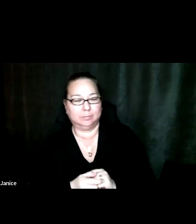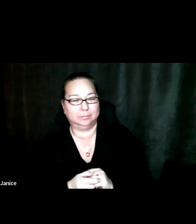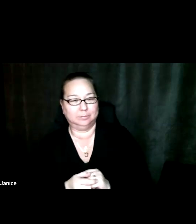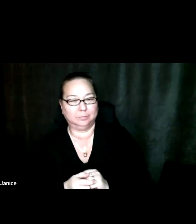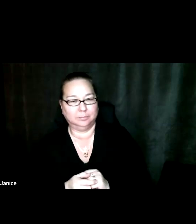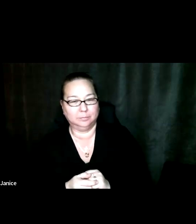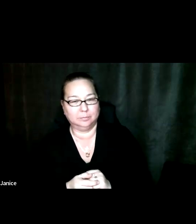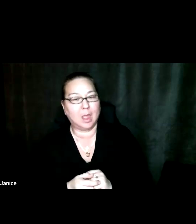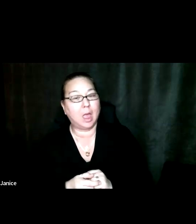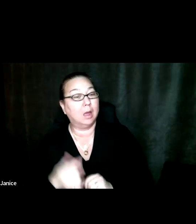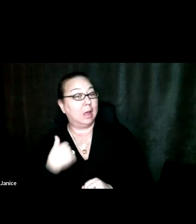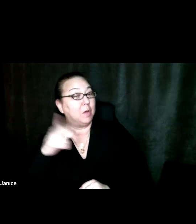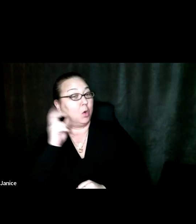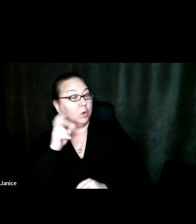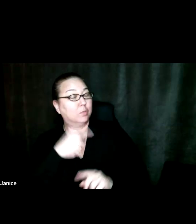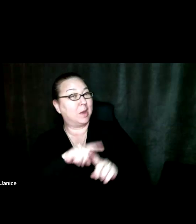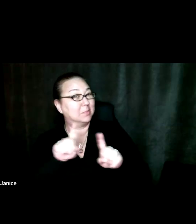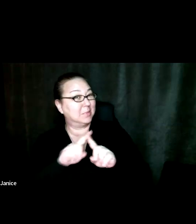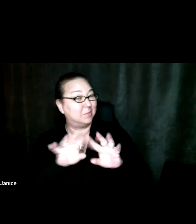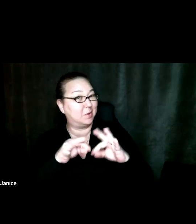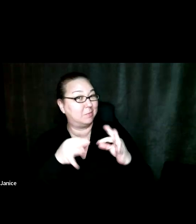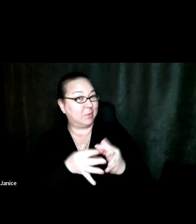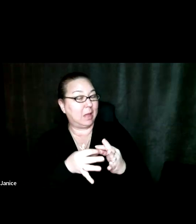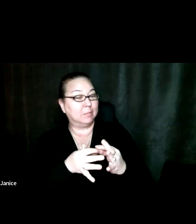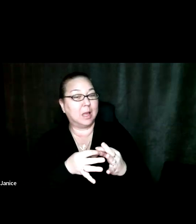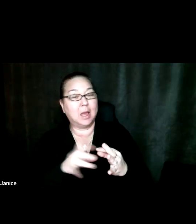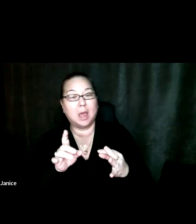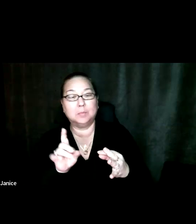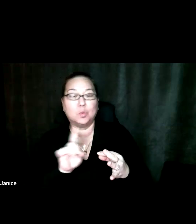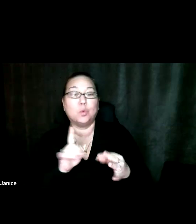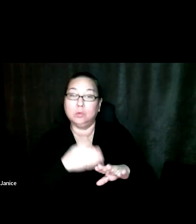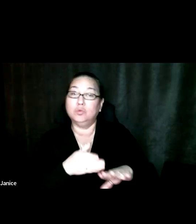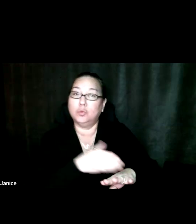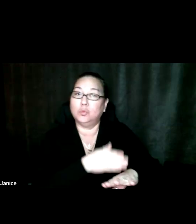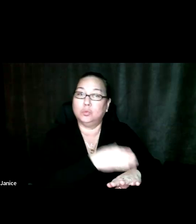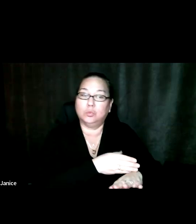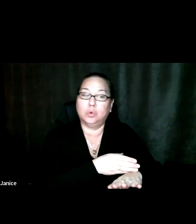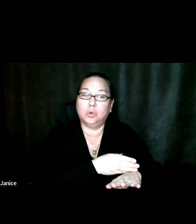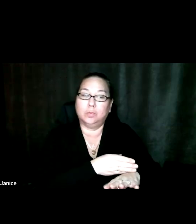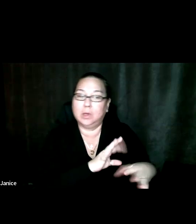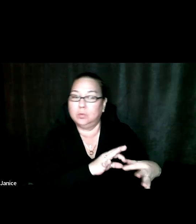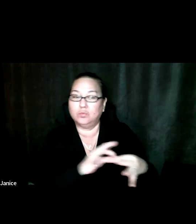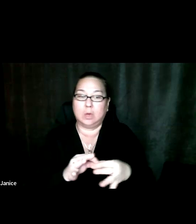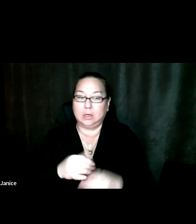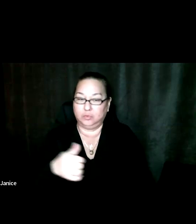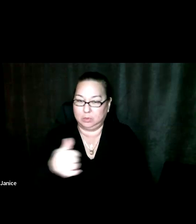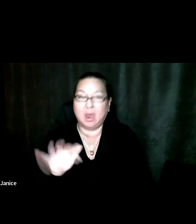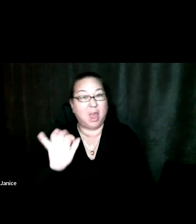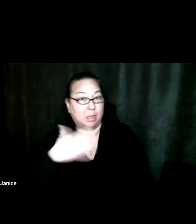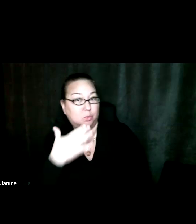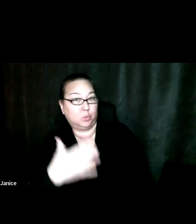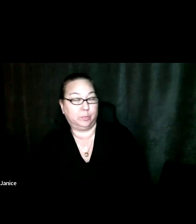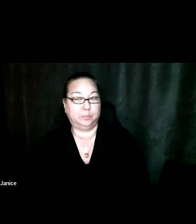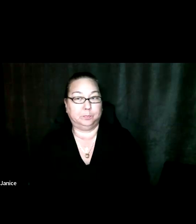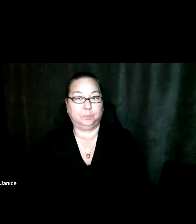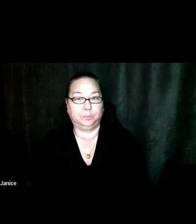that there had been improvements in terms of transportation, which is something very good. Sin embargo, yo tengo una pregunta